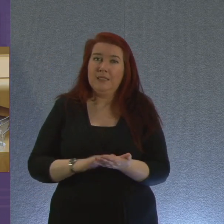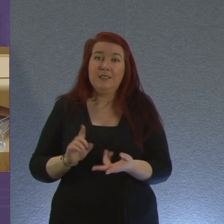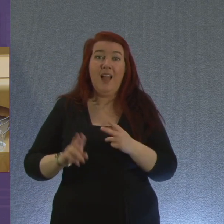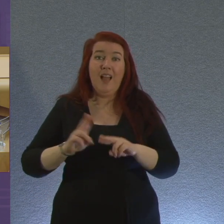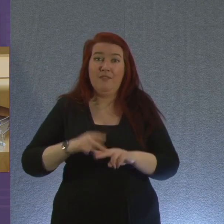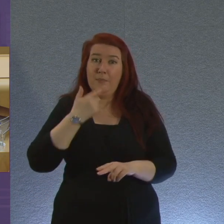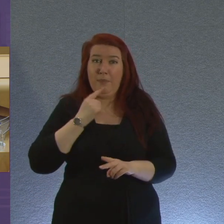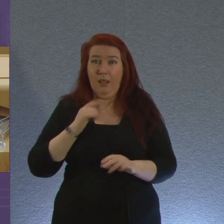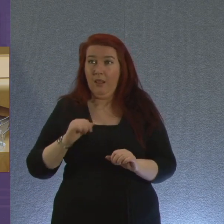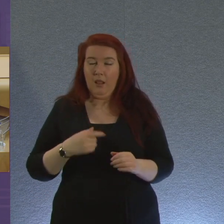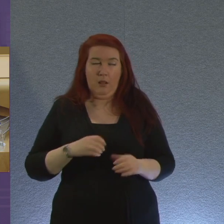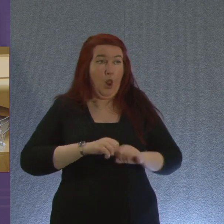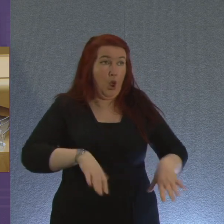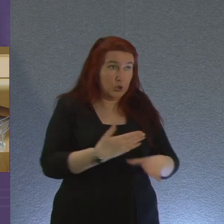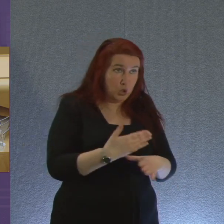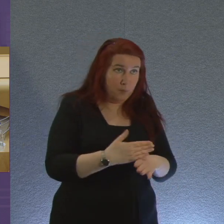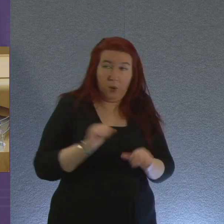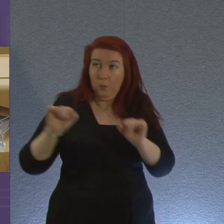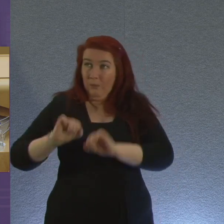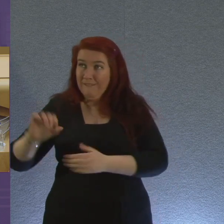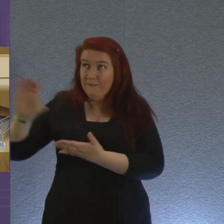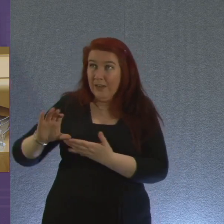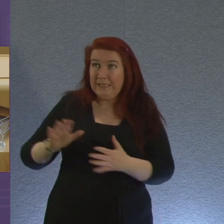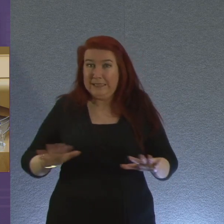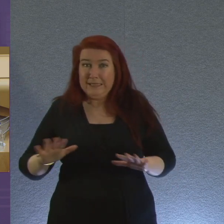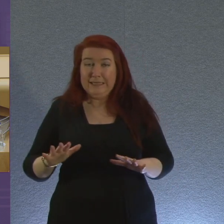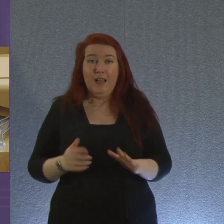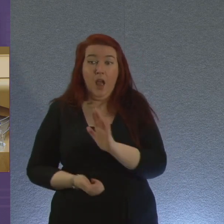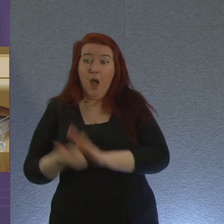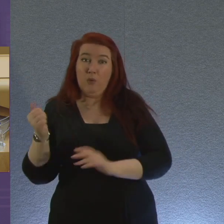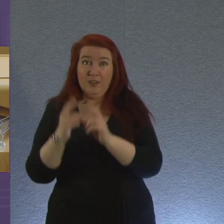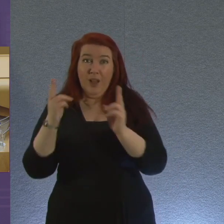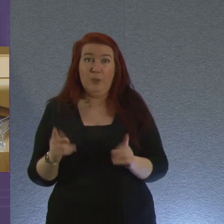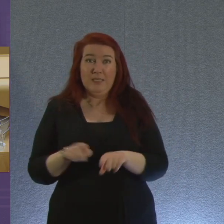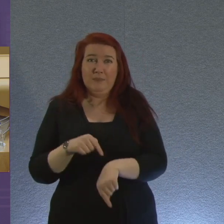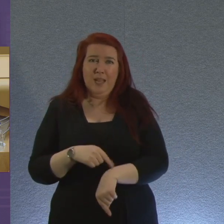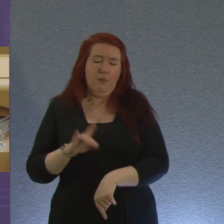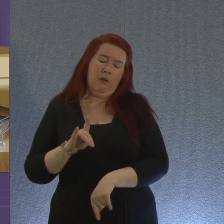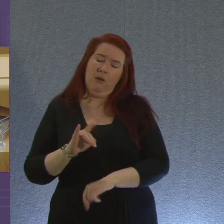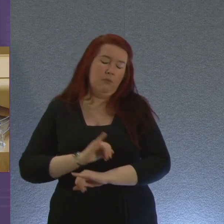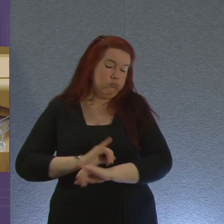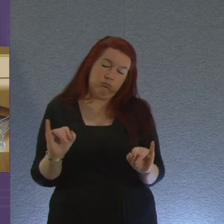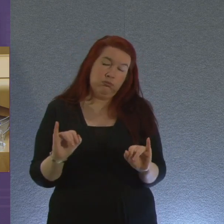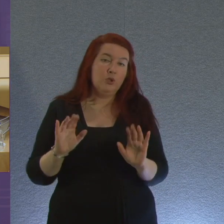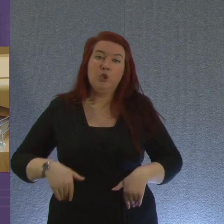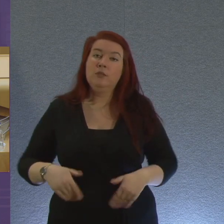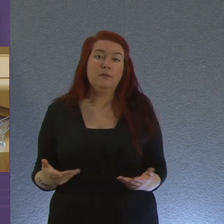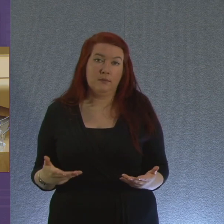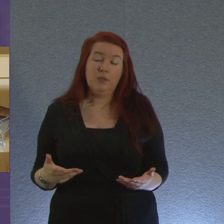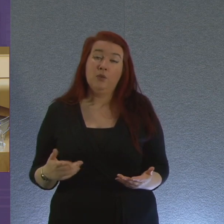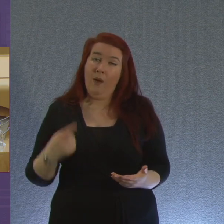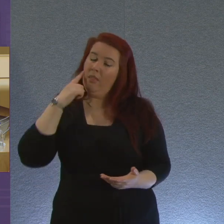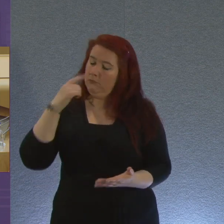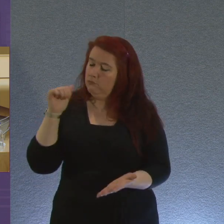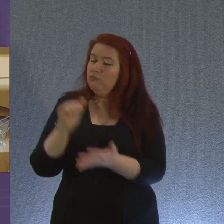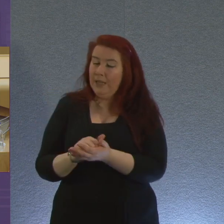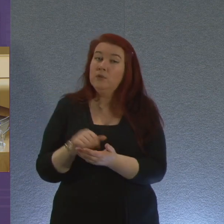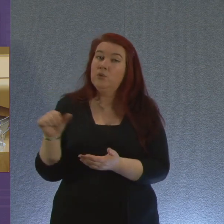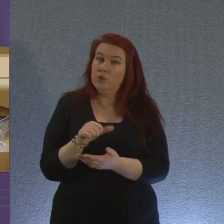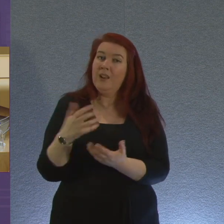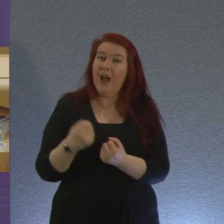lose their homes in those circumstances. So both of Scotland's governments are right to restrict the circumstances under